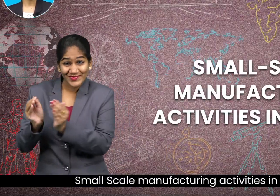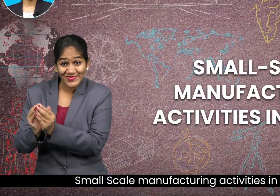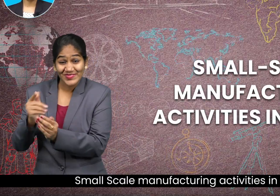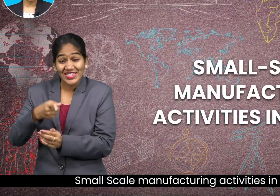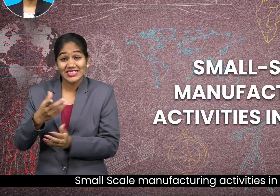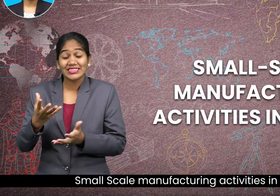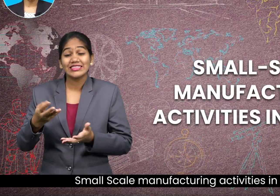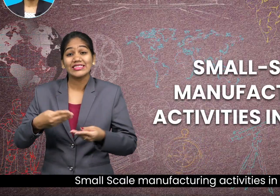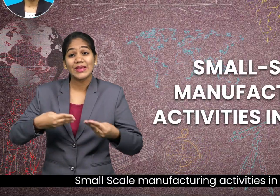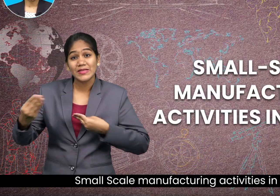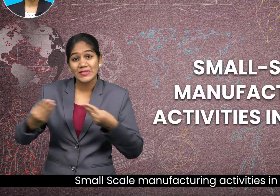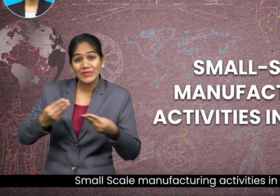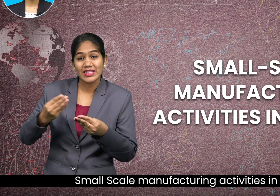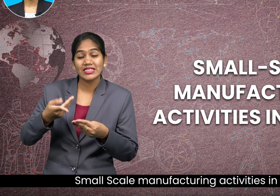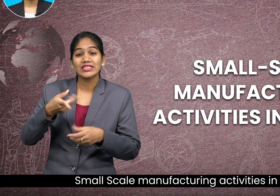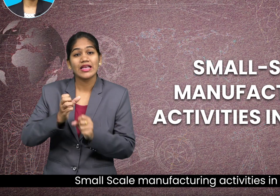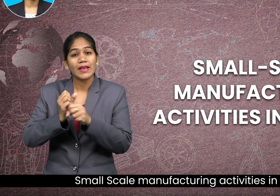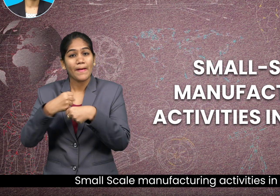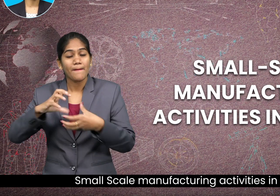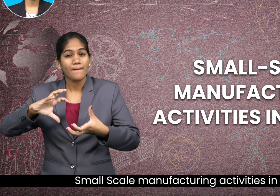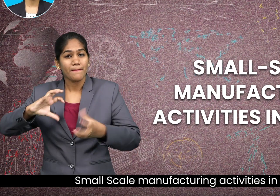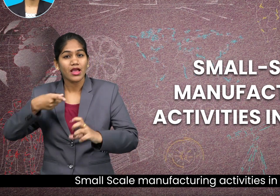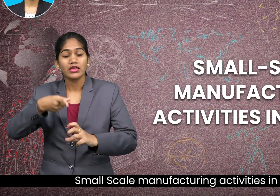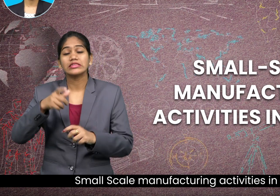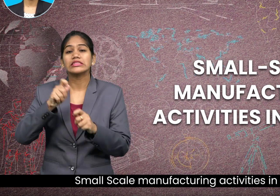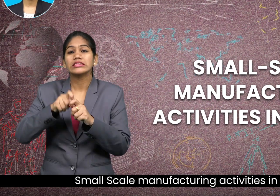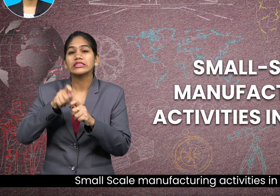Small-scale manufacturing activities in Rampur.